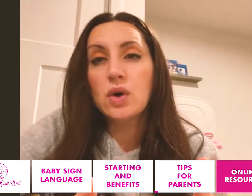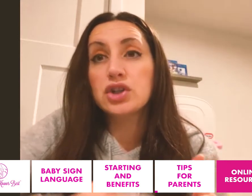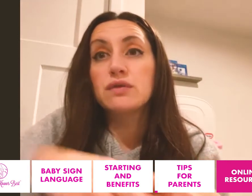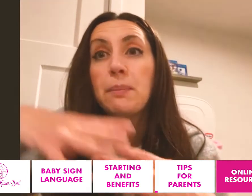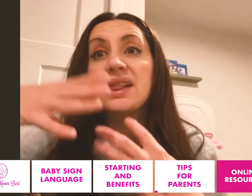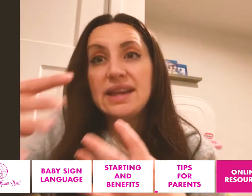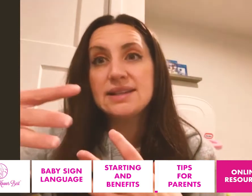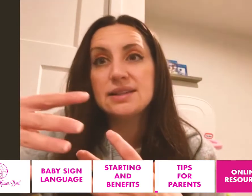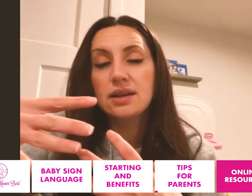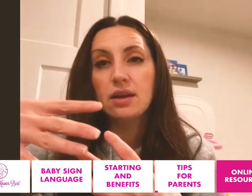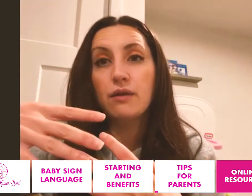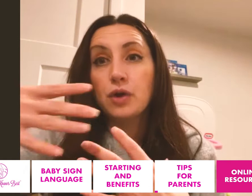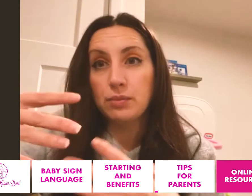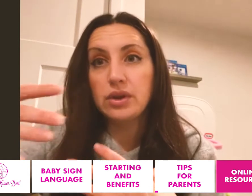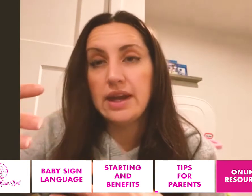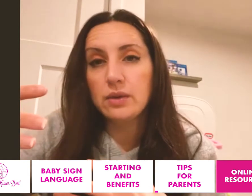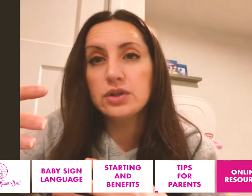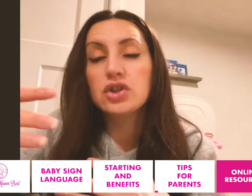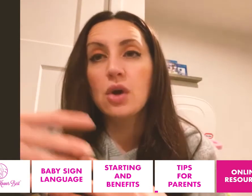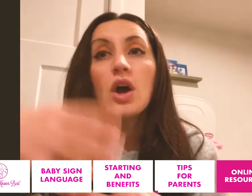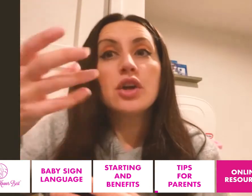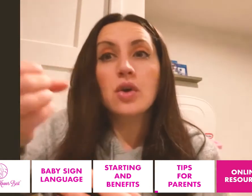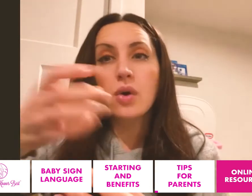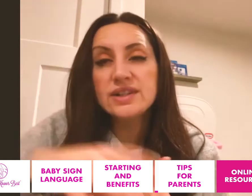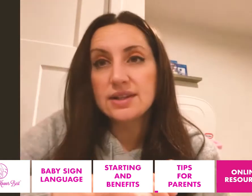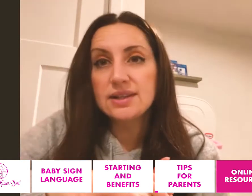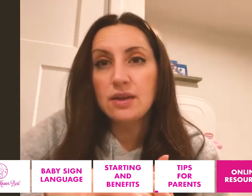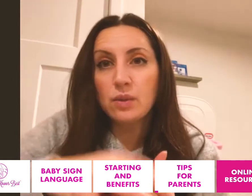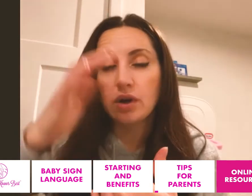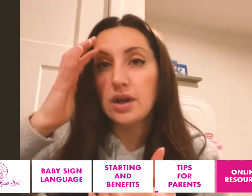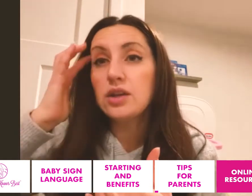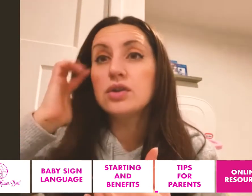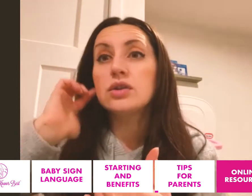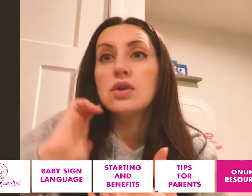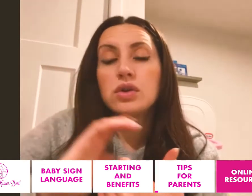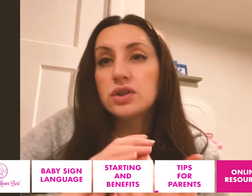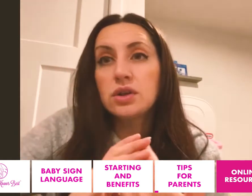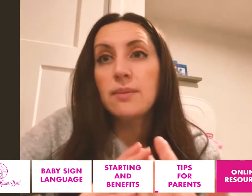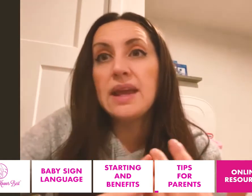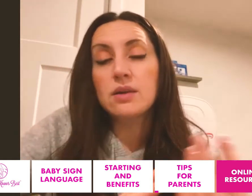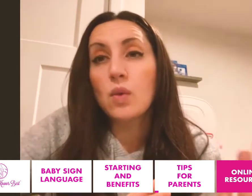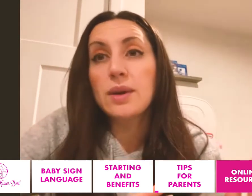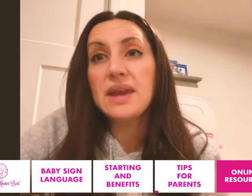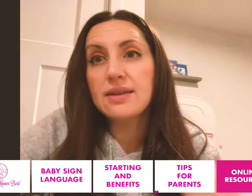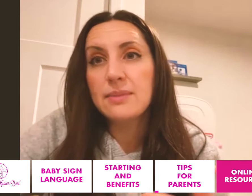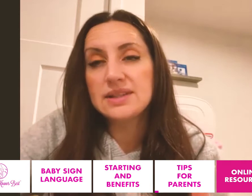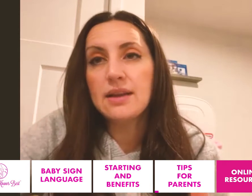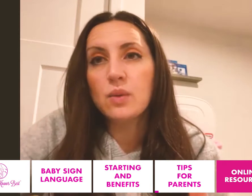to replace verbal language. So you're always going to say the word, and you're still going to want to make them say the word as